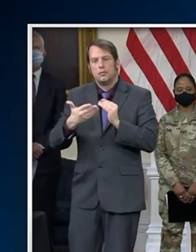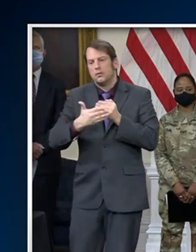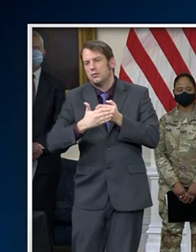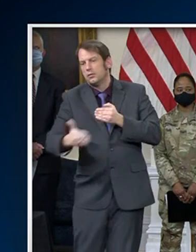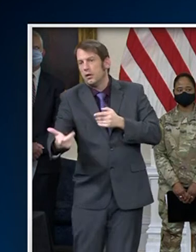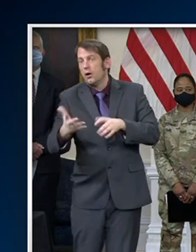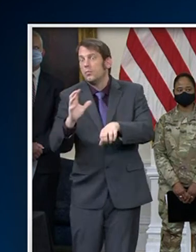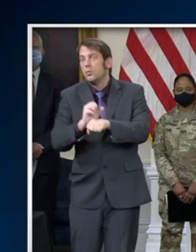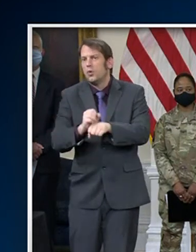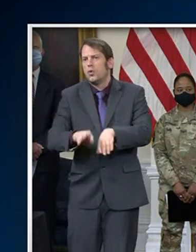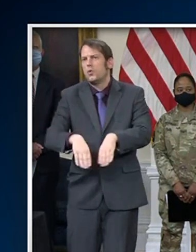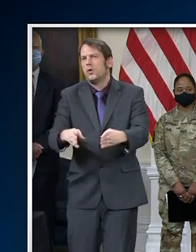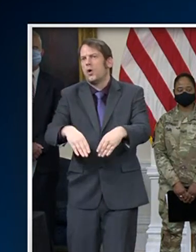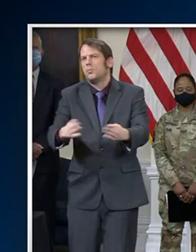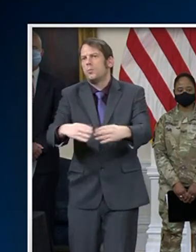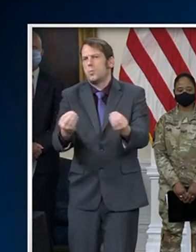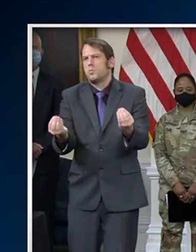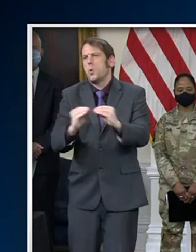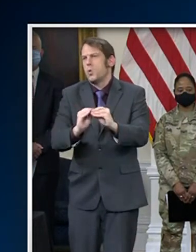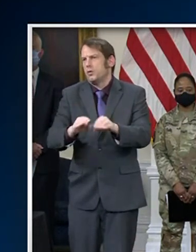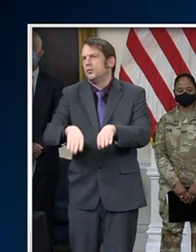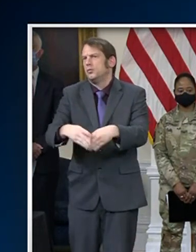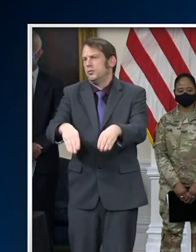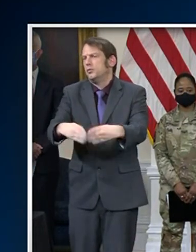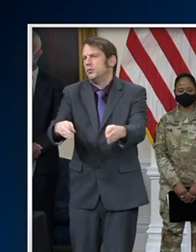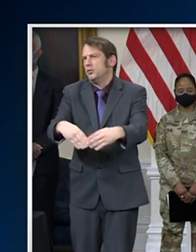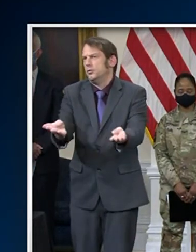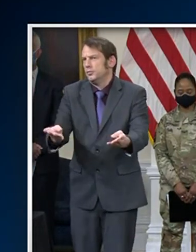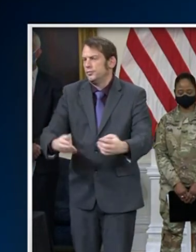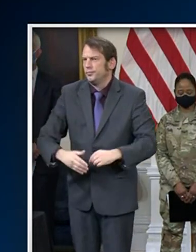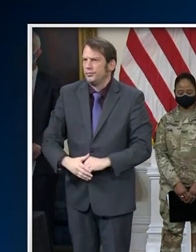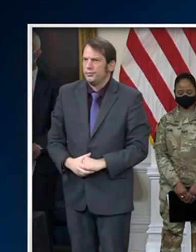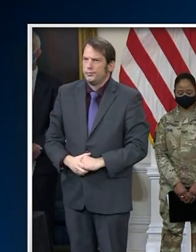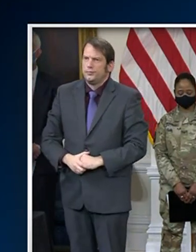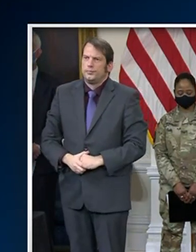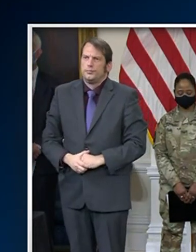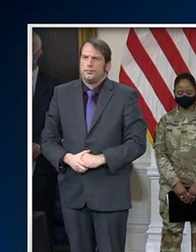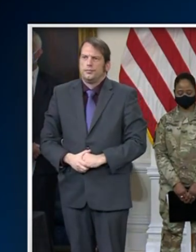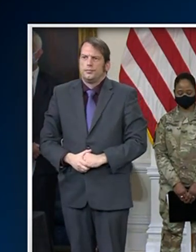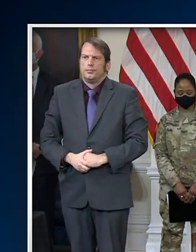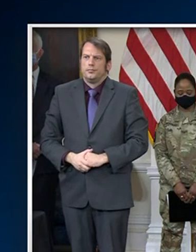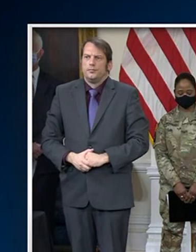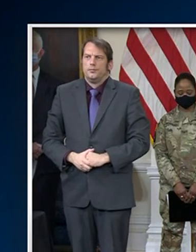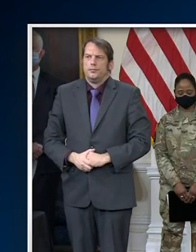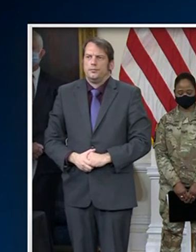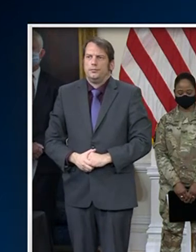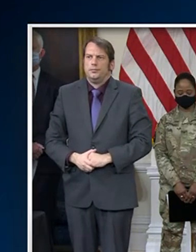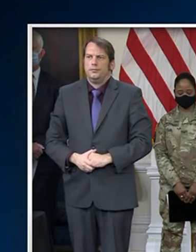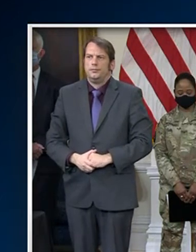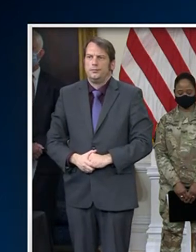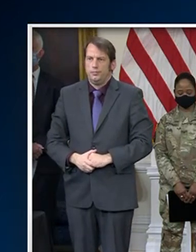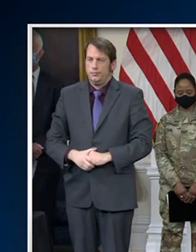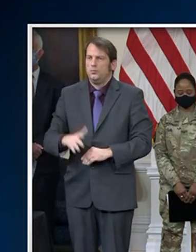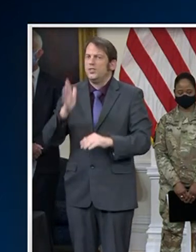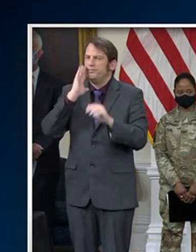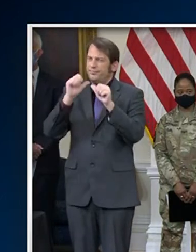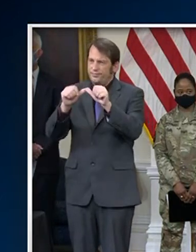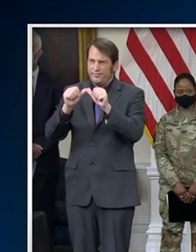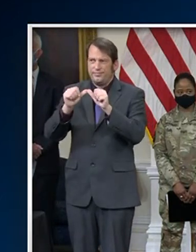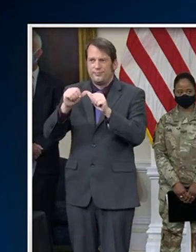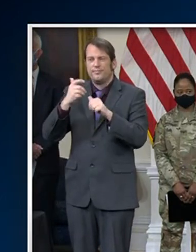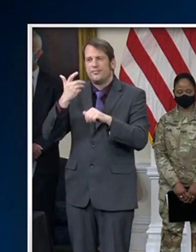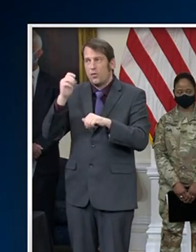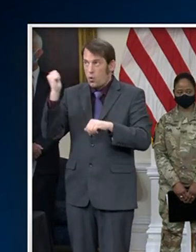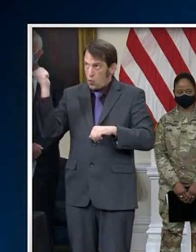clinics. We will also continue to increase allocations to each county across